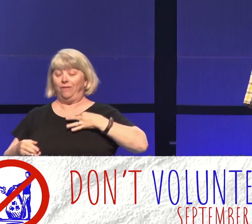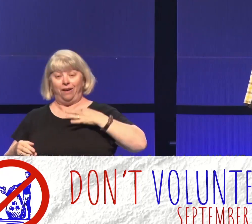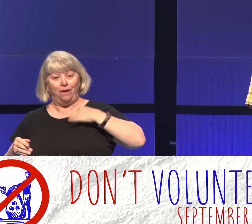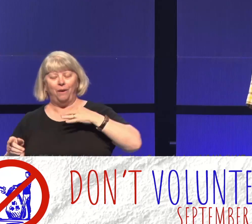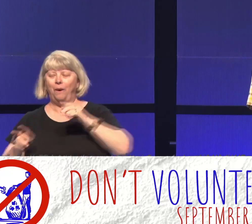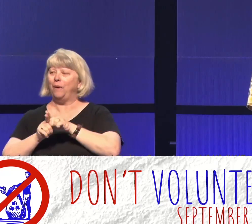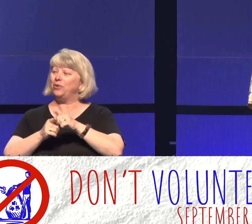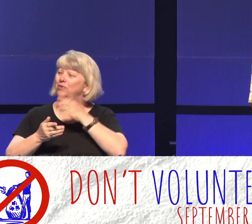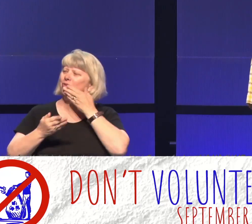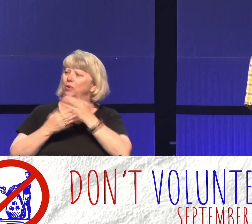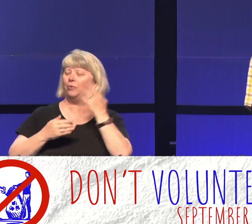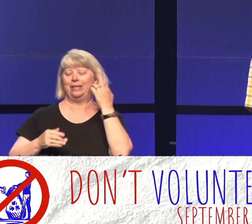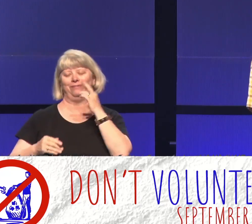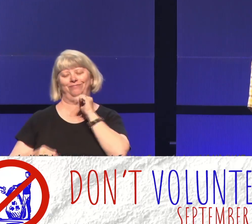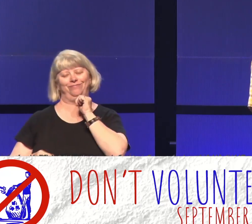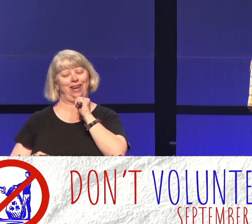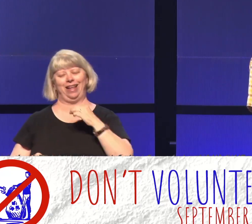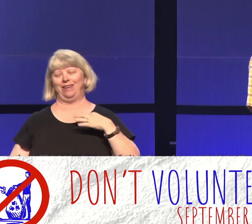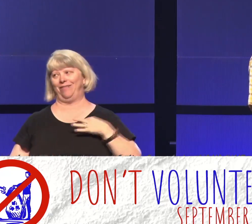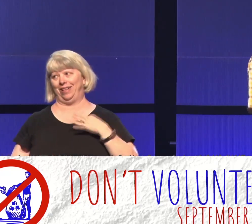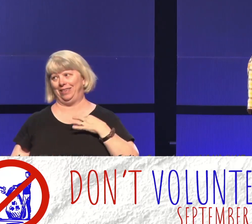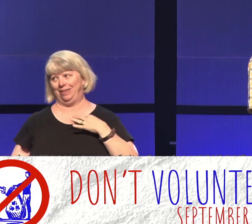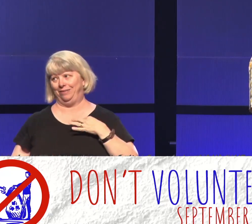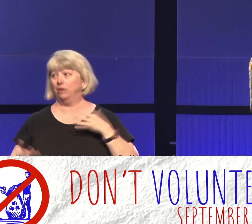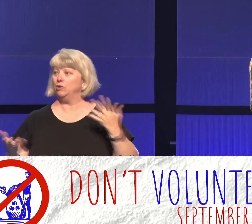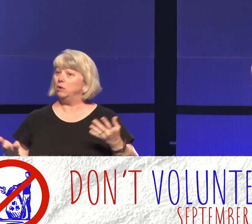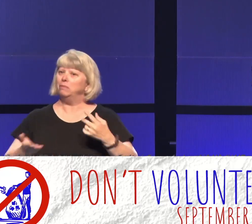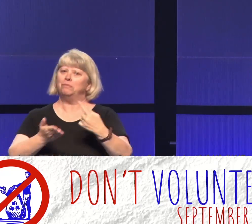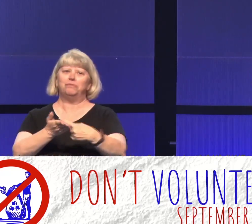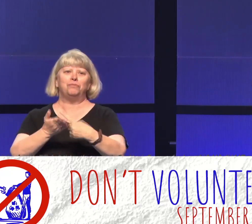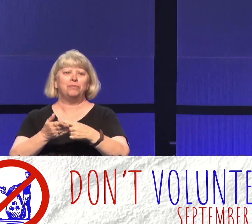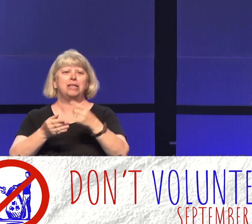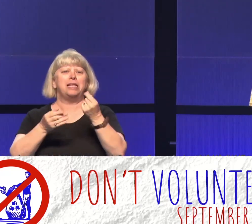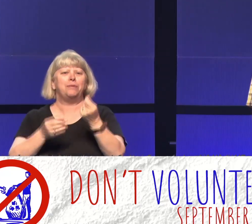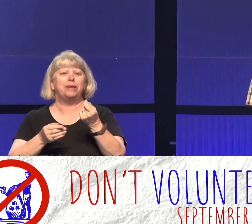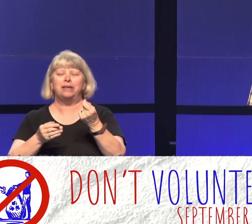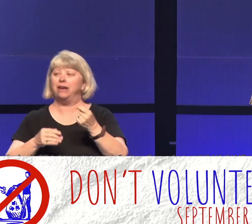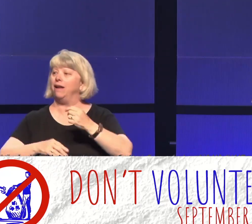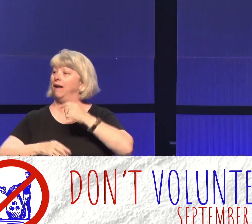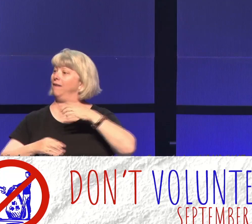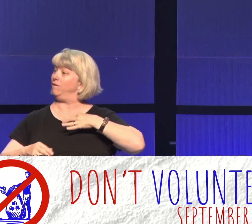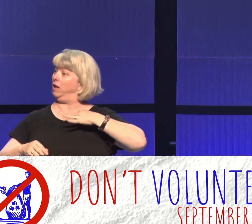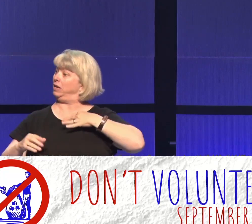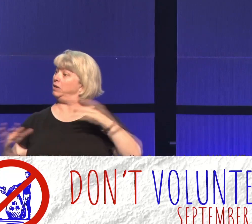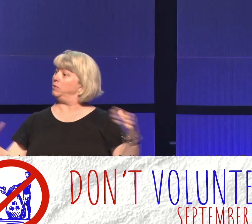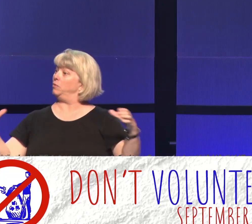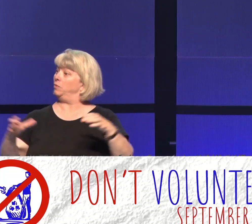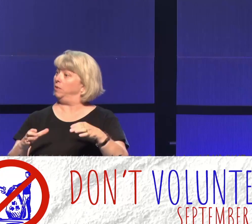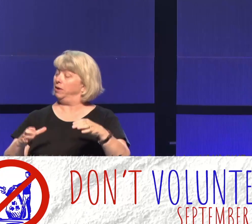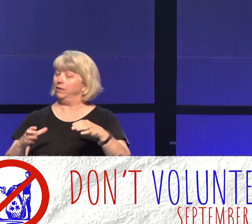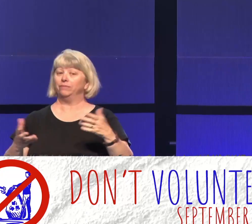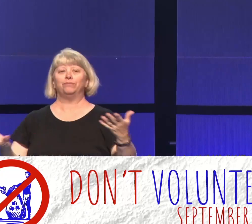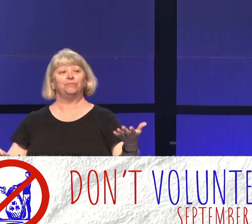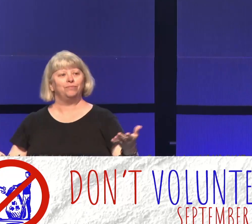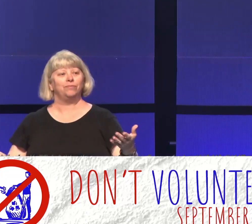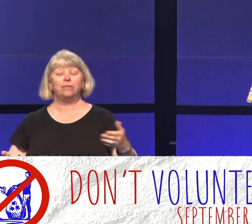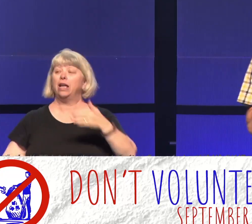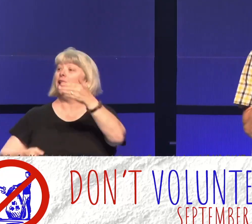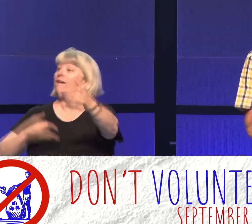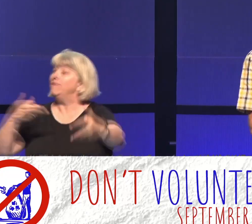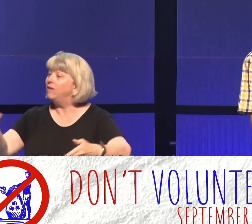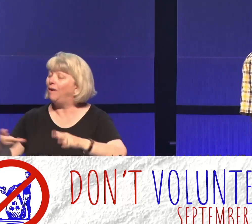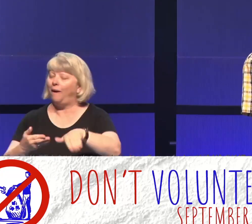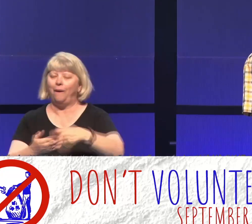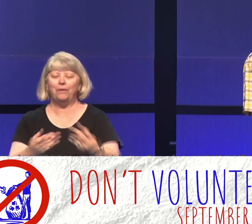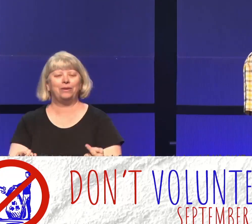are also good reasons not to volunteer. And so we're going to talk about those a little bit at the Volunteer Rally. And we're inviting you all to come.